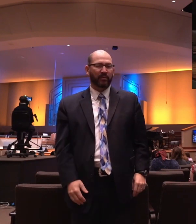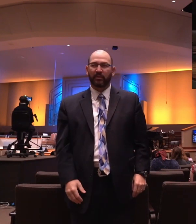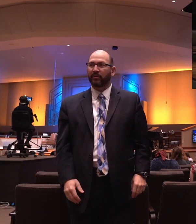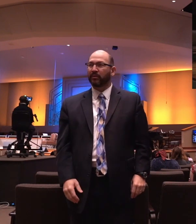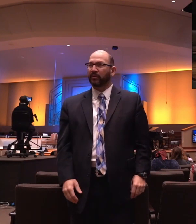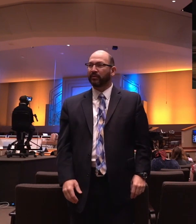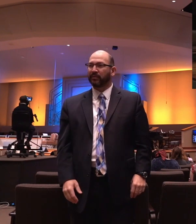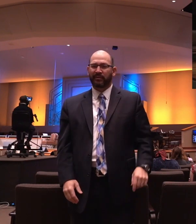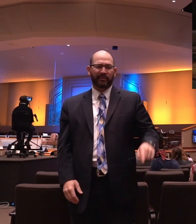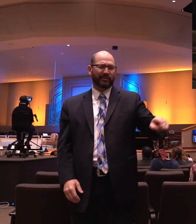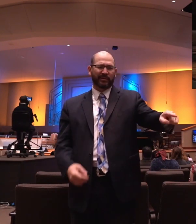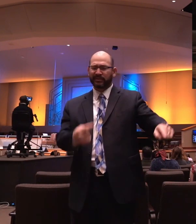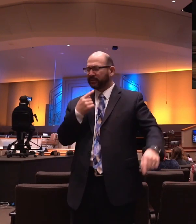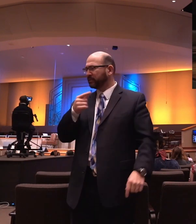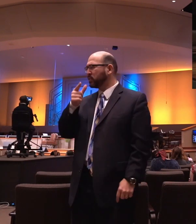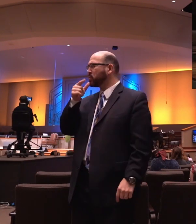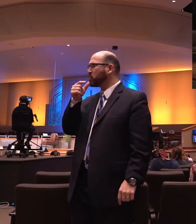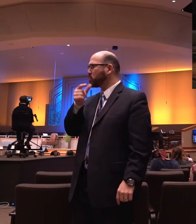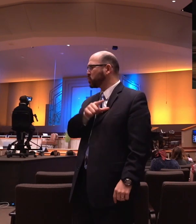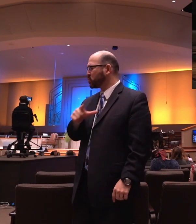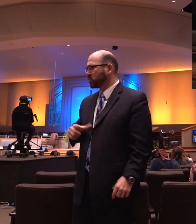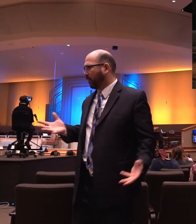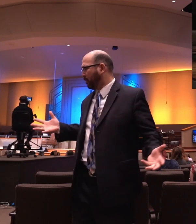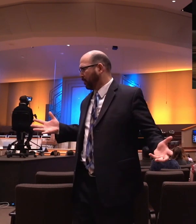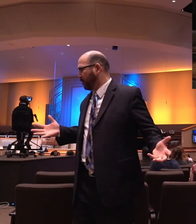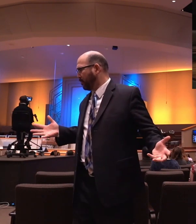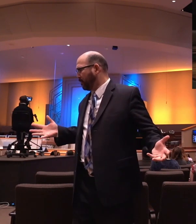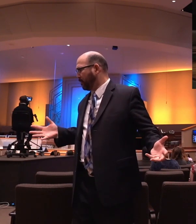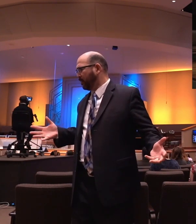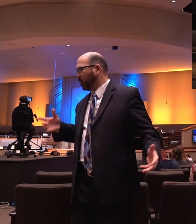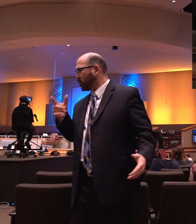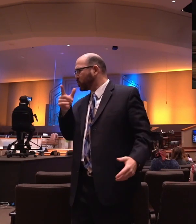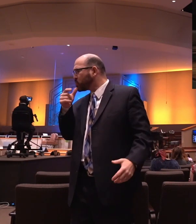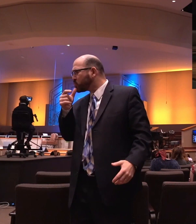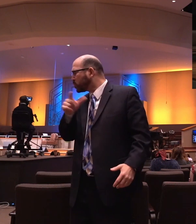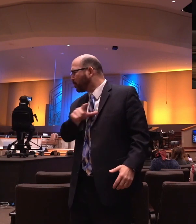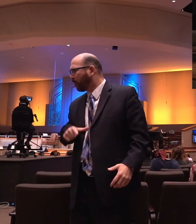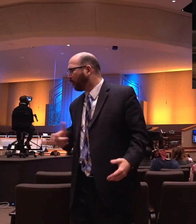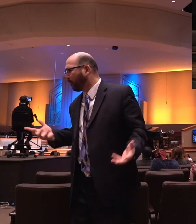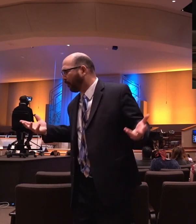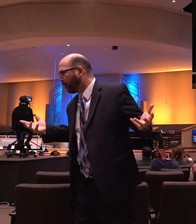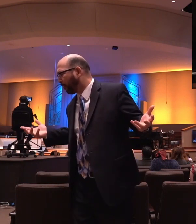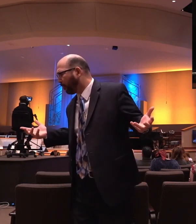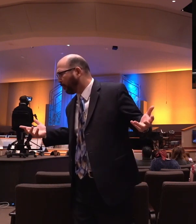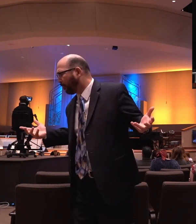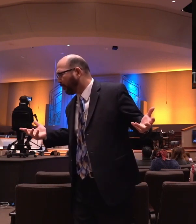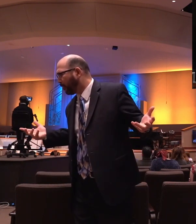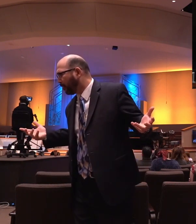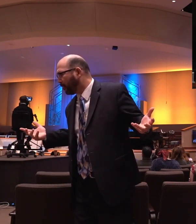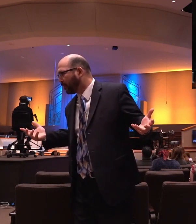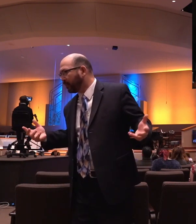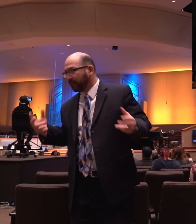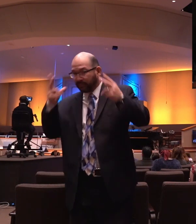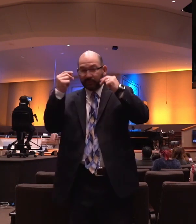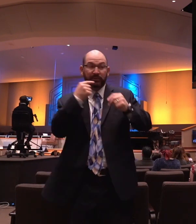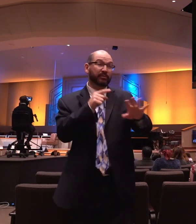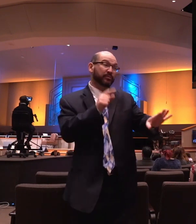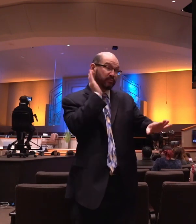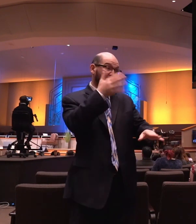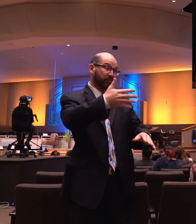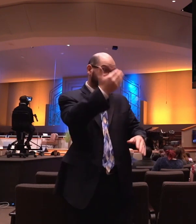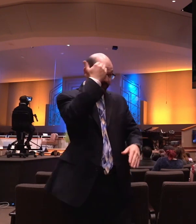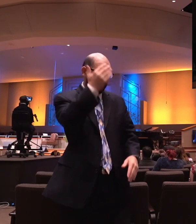Pharaoh scoffs and says, who is the Lord that I should obey Him? And Moses said, just hang on, you'll find out.